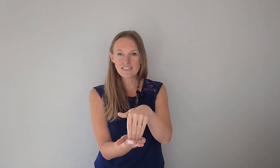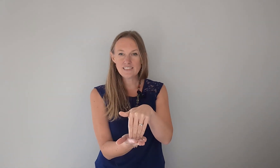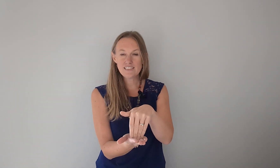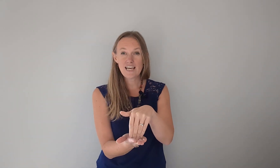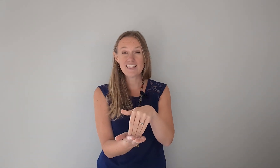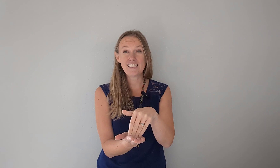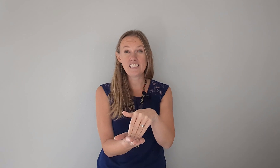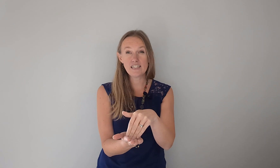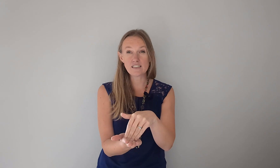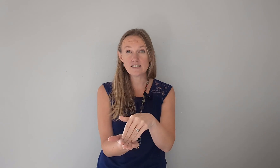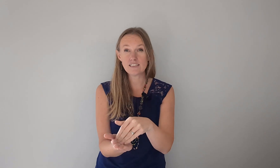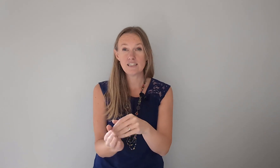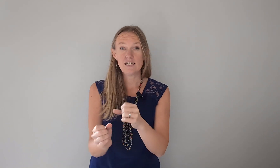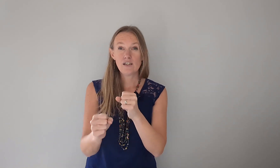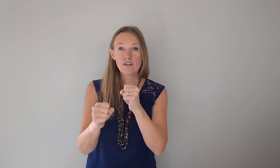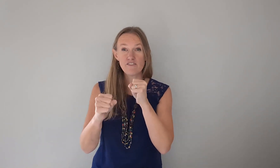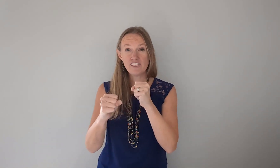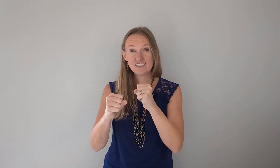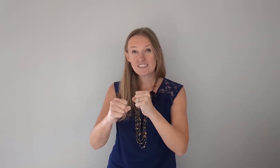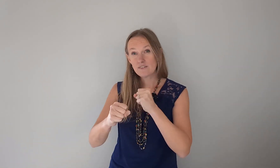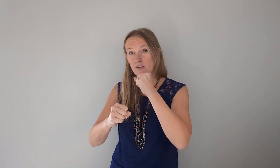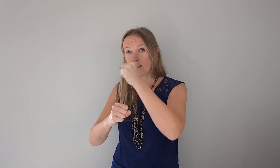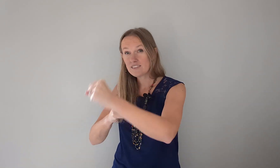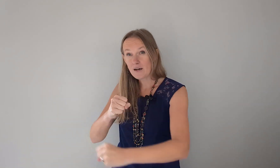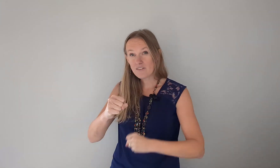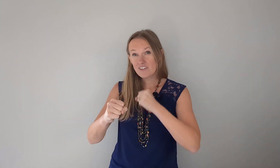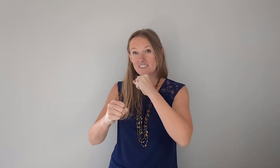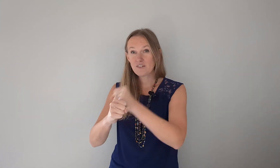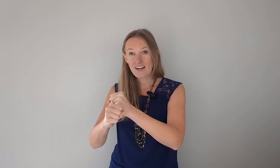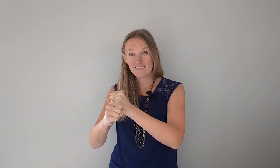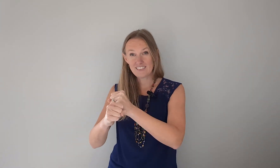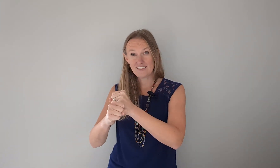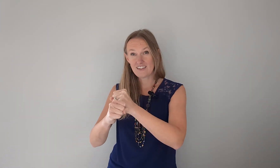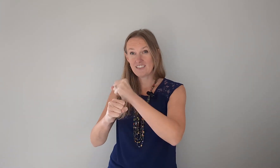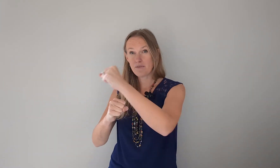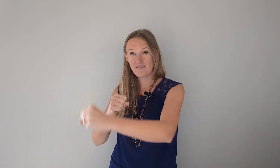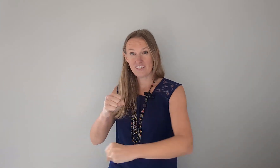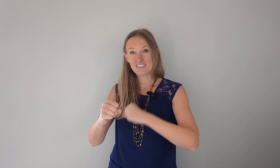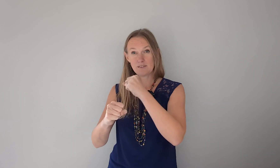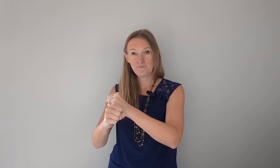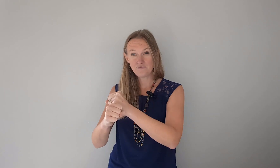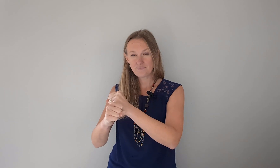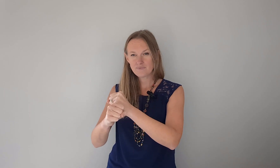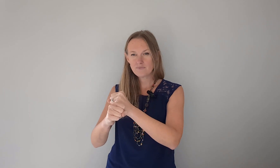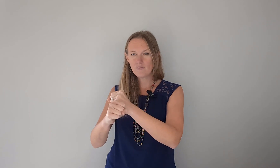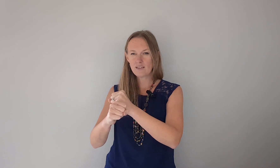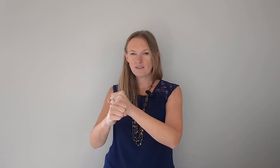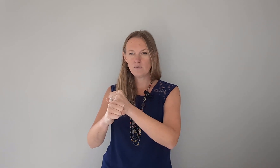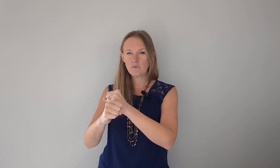10,000, and then years, fists, dominant fist around to your non-dominant fist. Okay, when we've